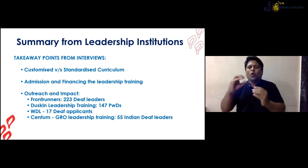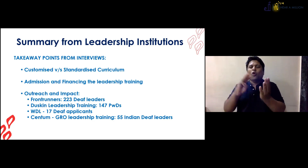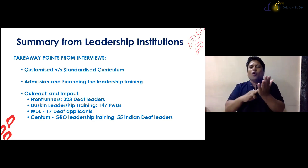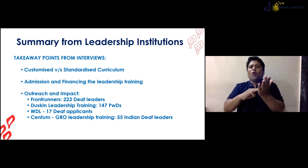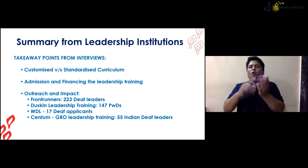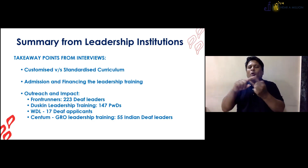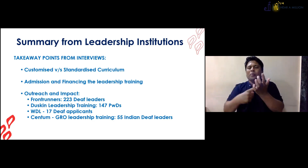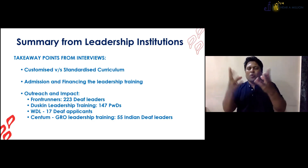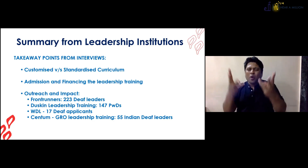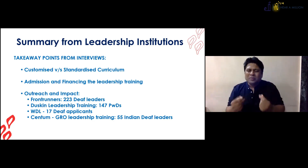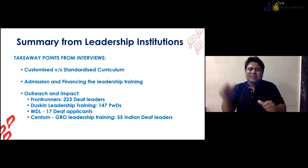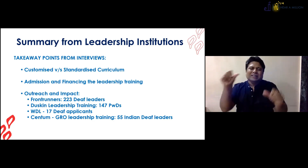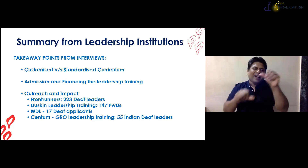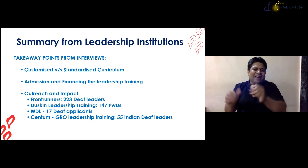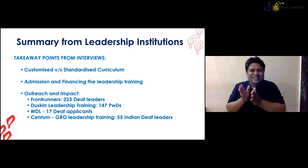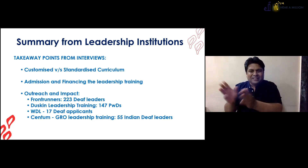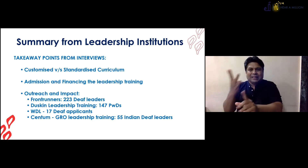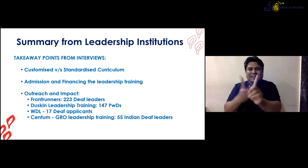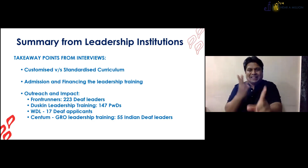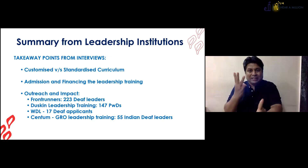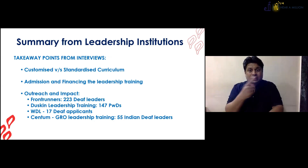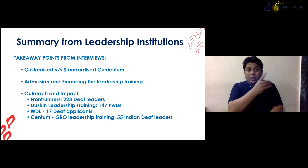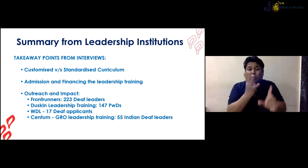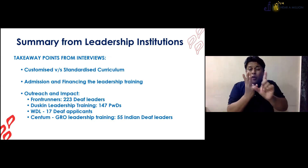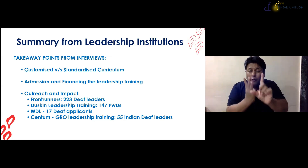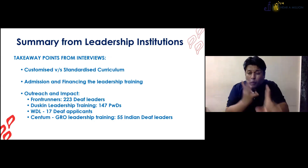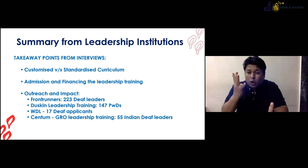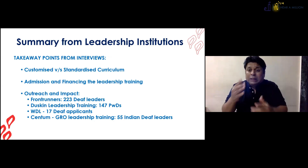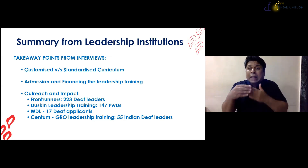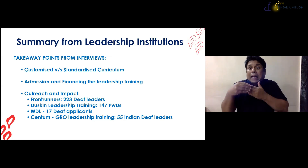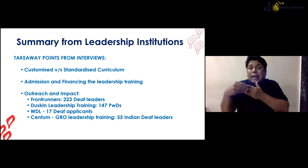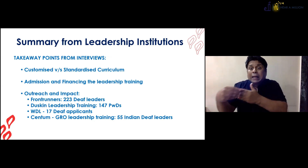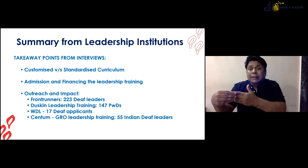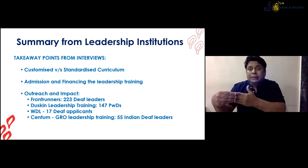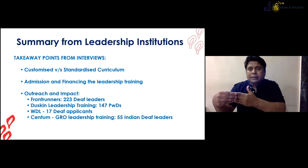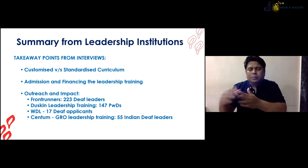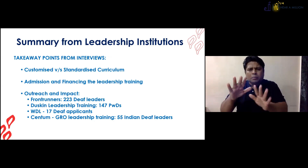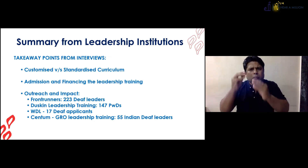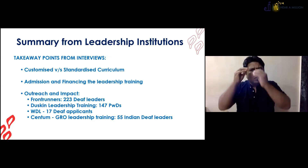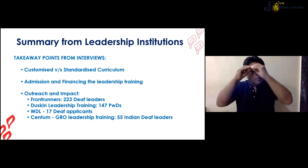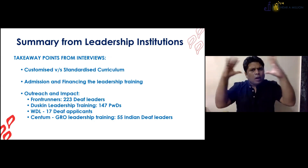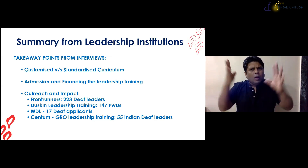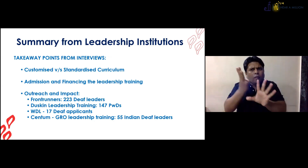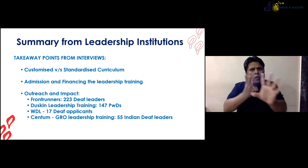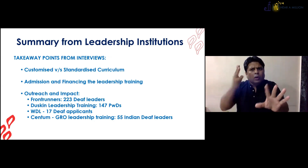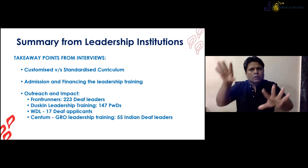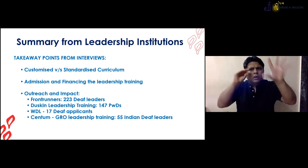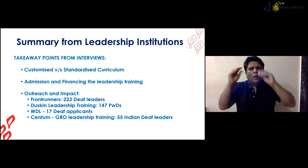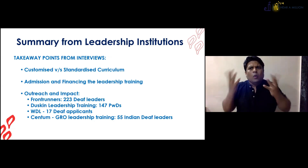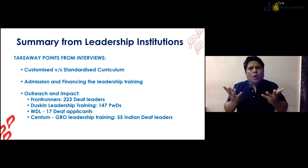graduation, for example, in arts or commerce or, science, all these ways. So it's a 4 year program, like more than